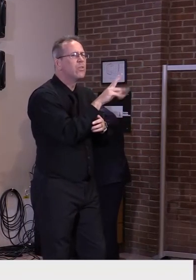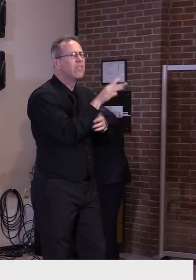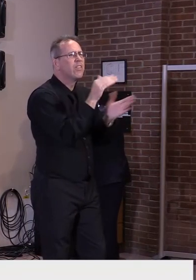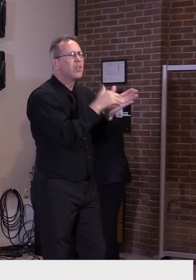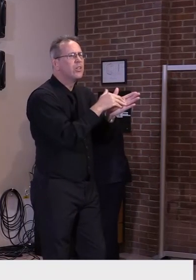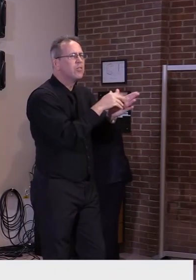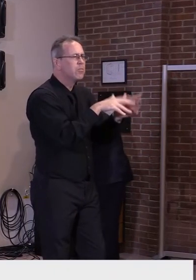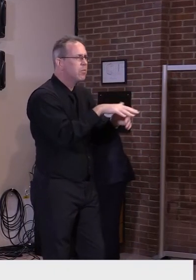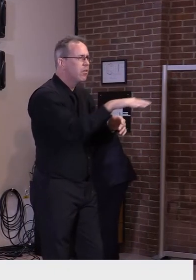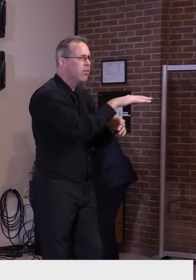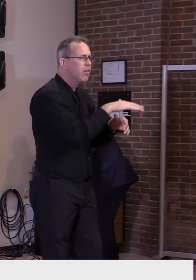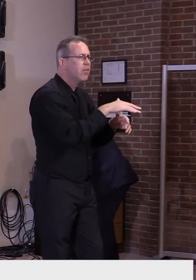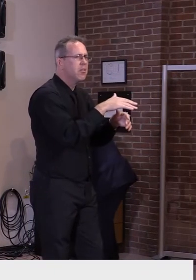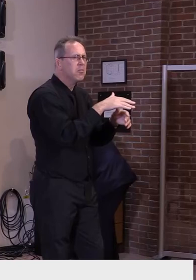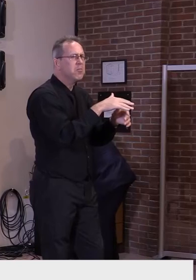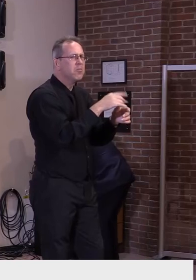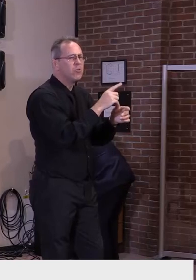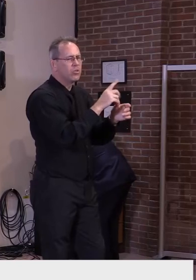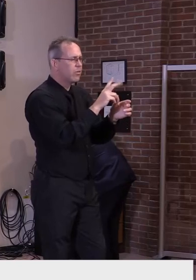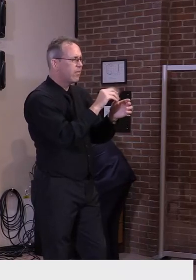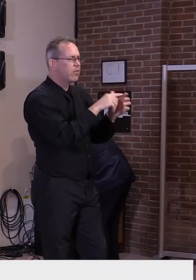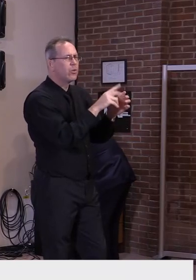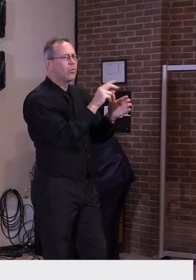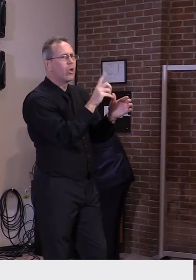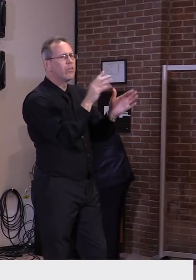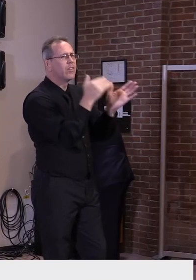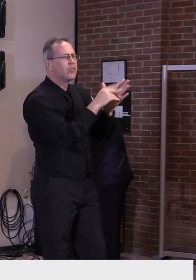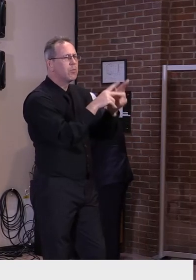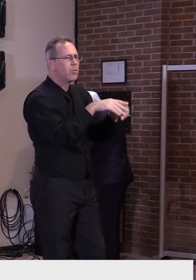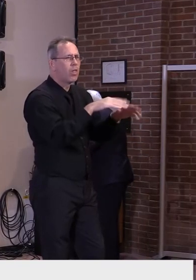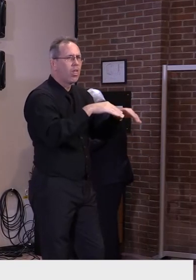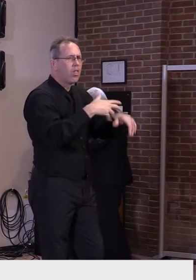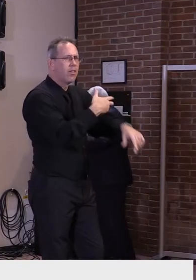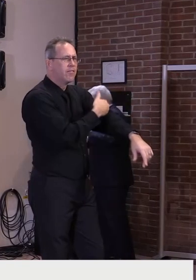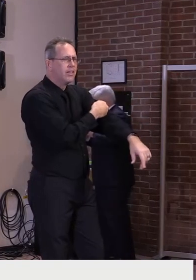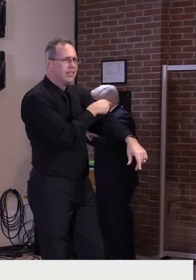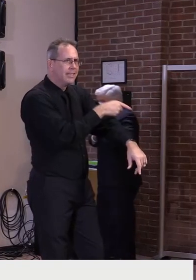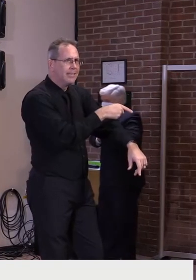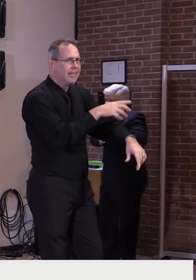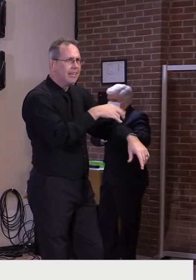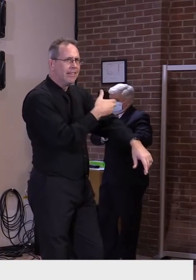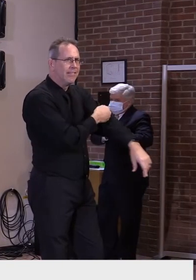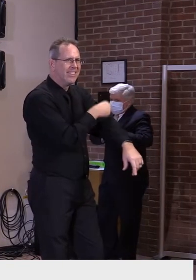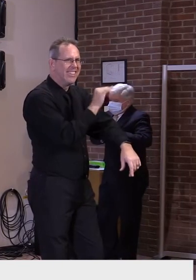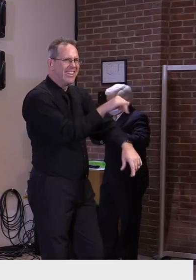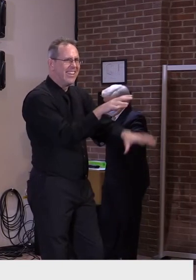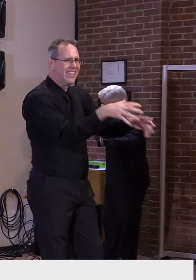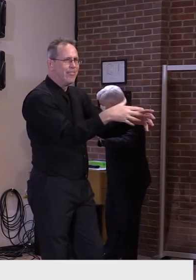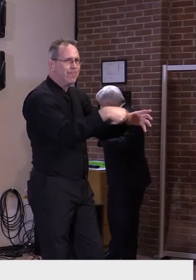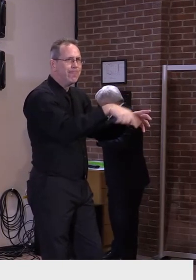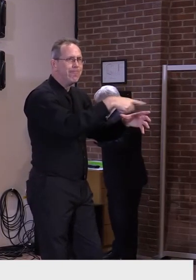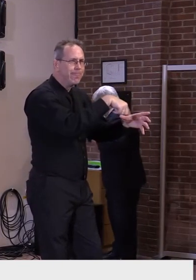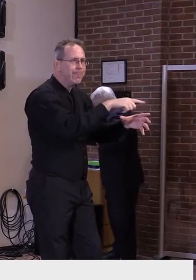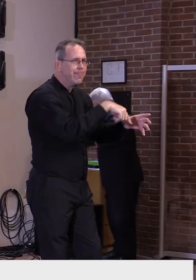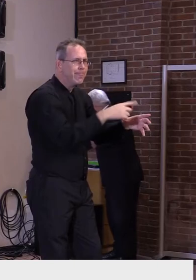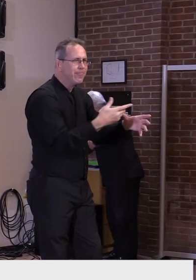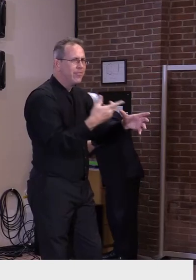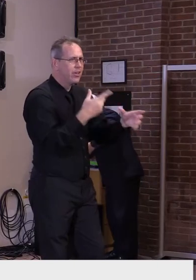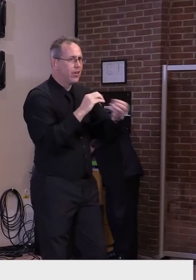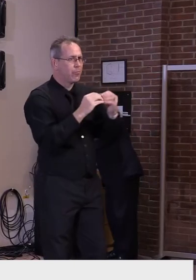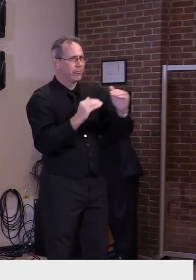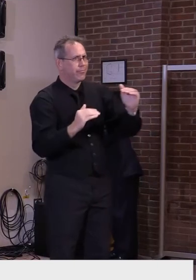total with the 5 to 11 year olds at this point. Who are unvaccinated. So when you look at those